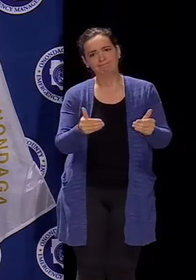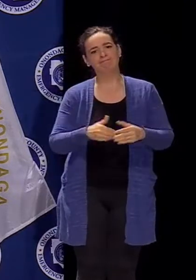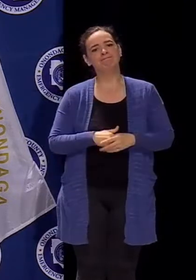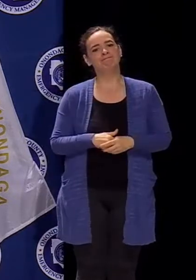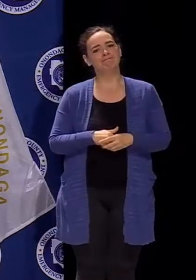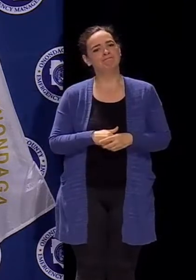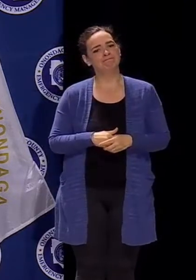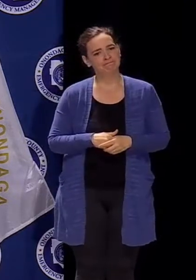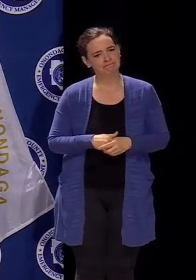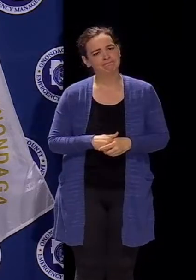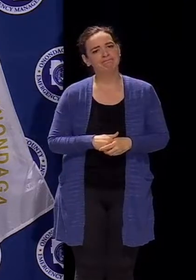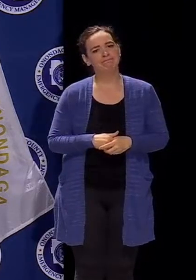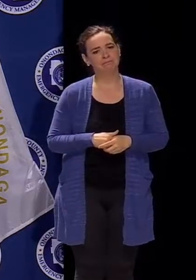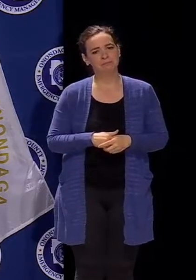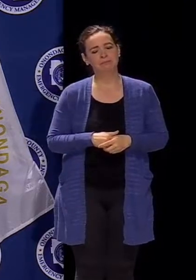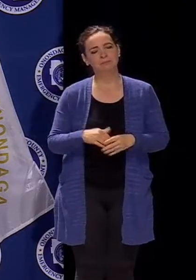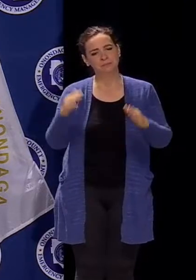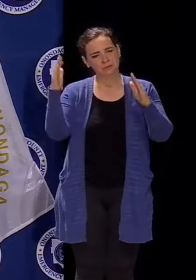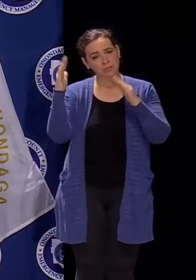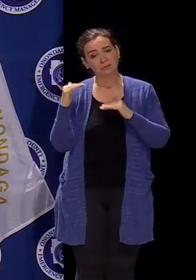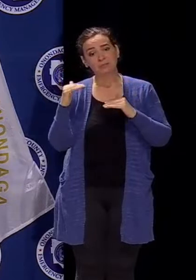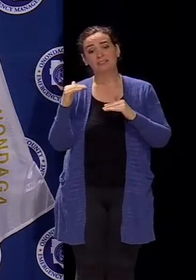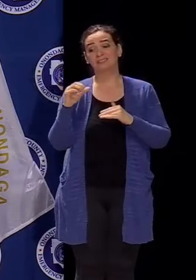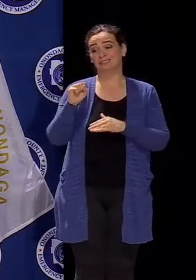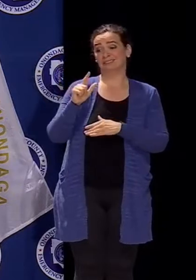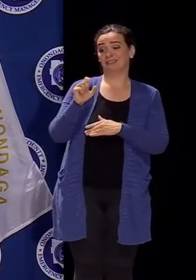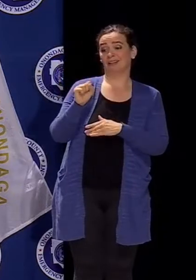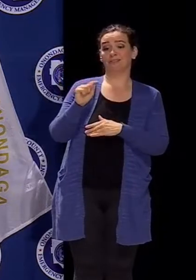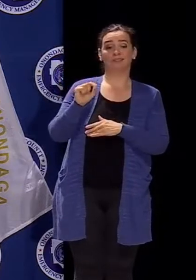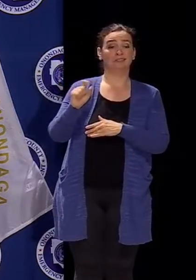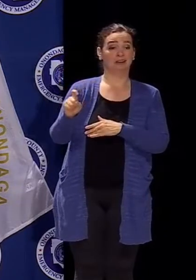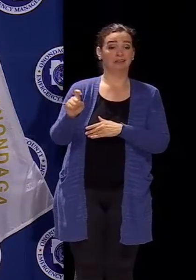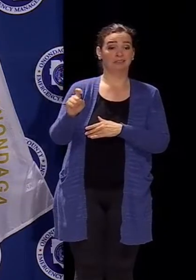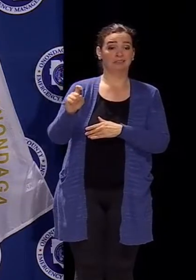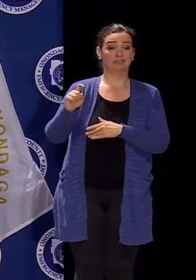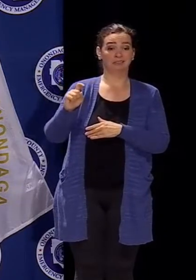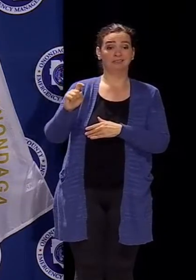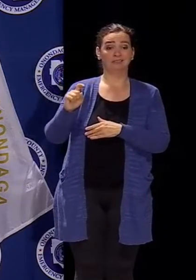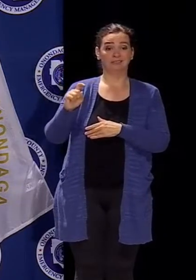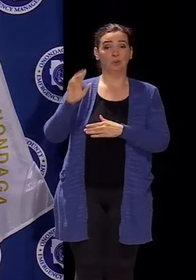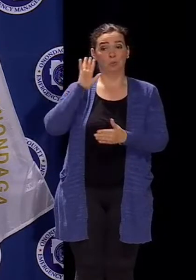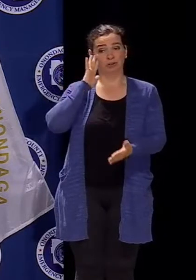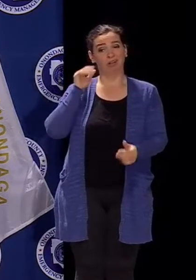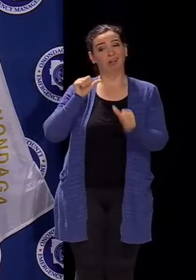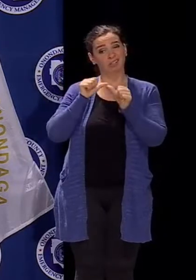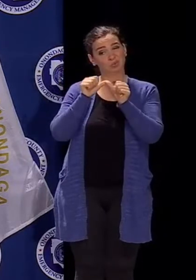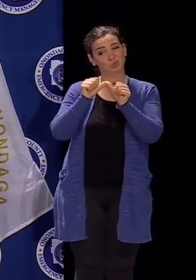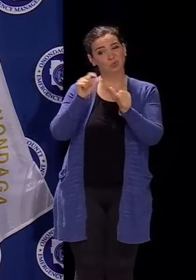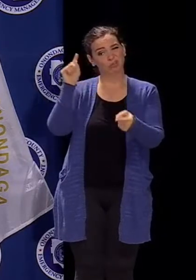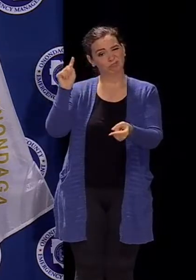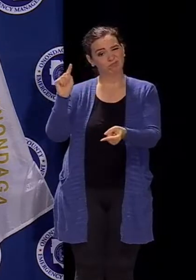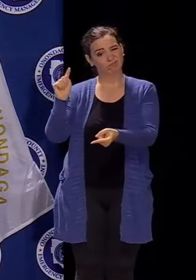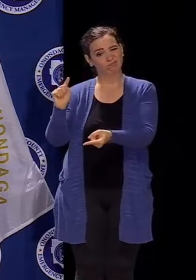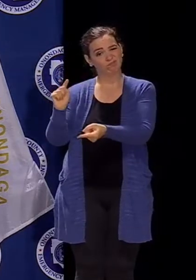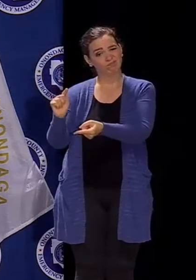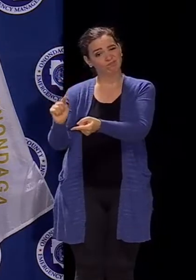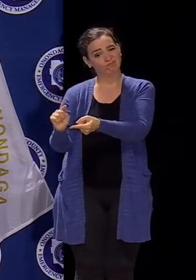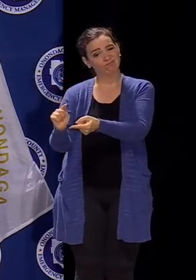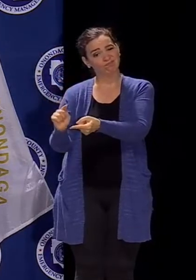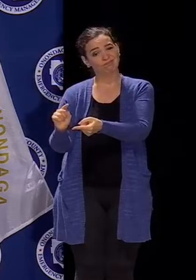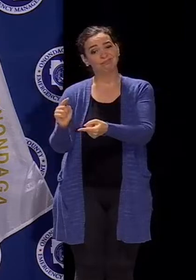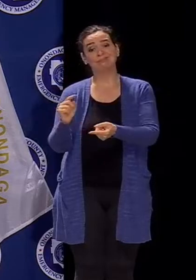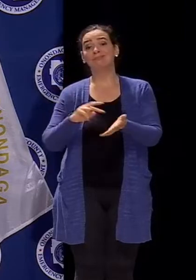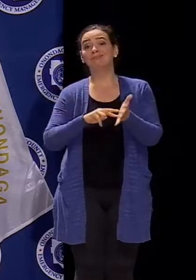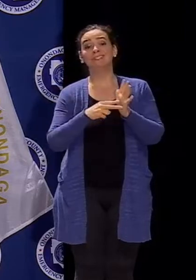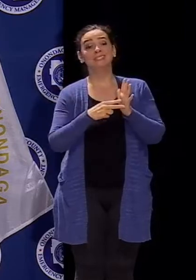we expect the sales tax payments to continue to go the wrong way in the month of June, which means we're going to have a shortfall, and we're going to